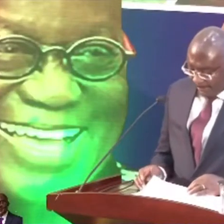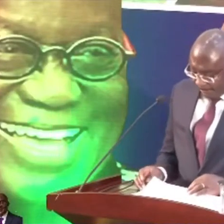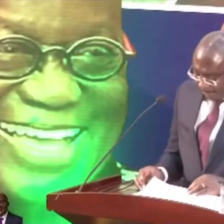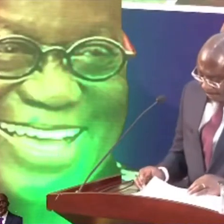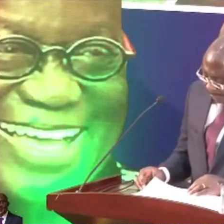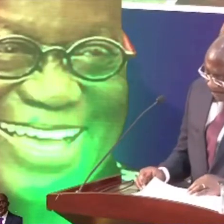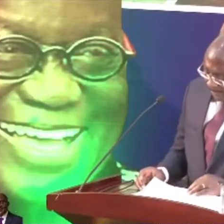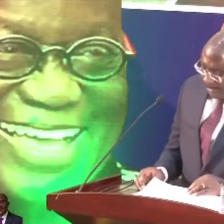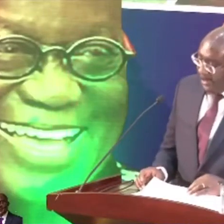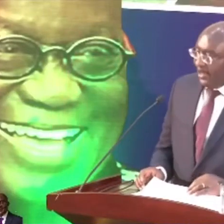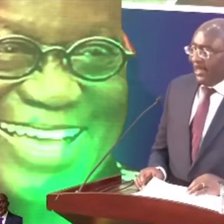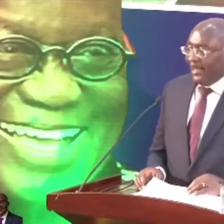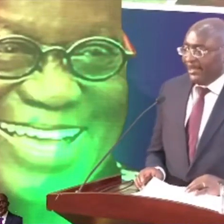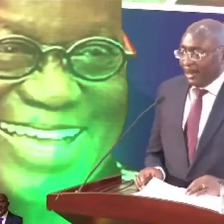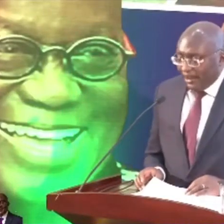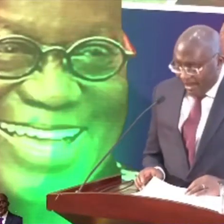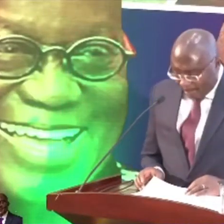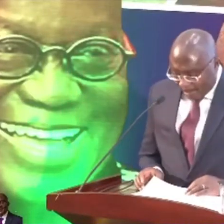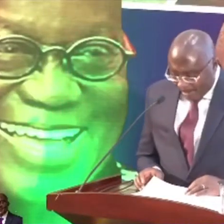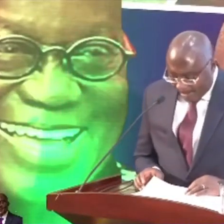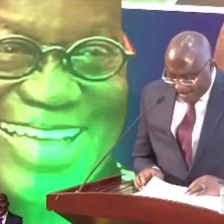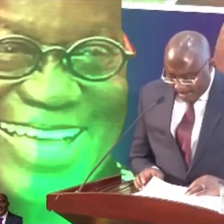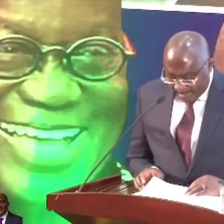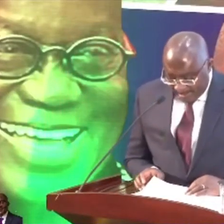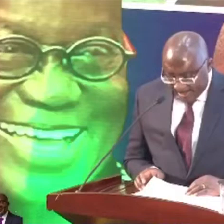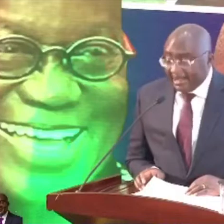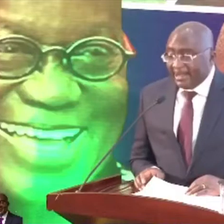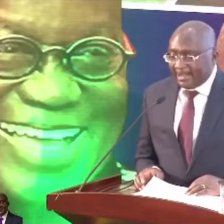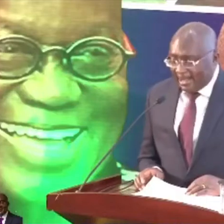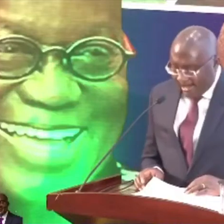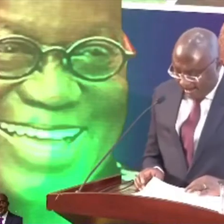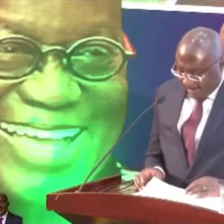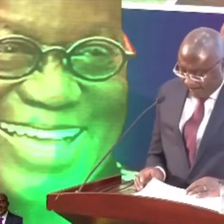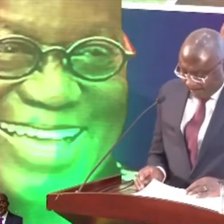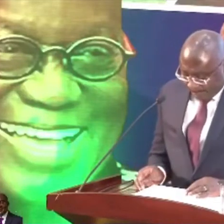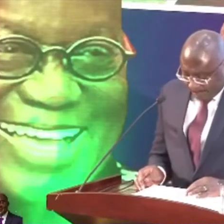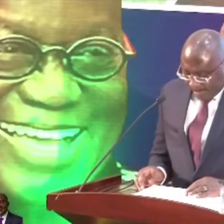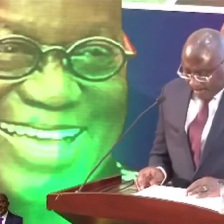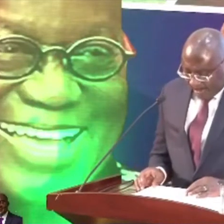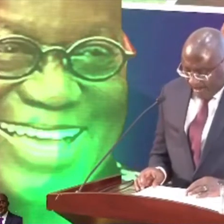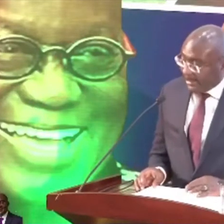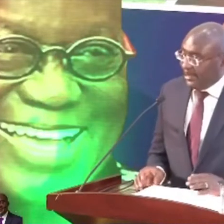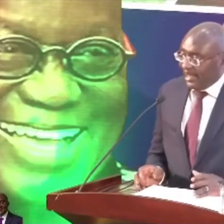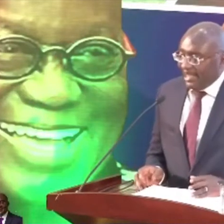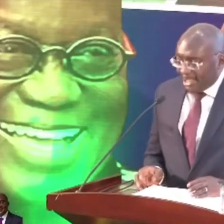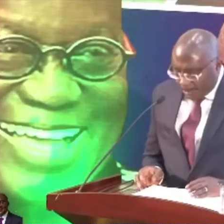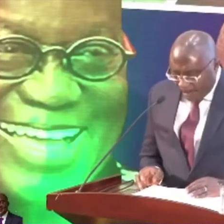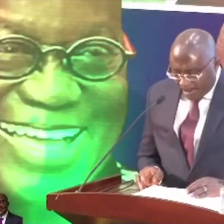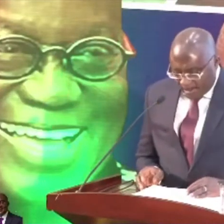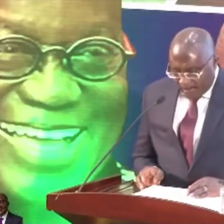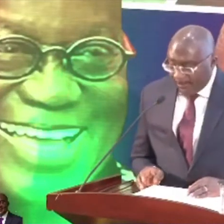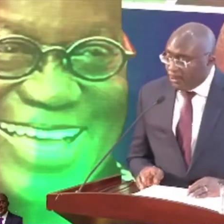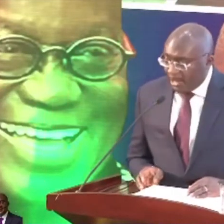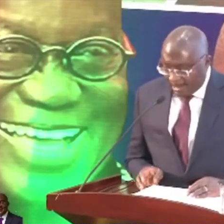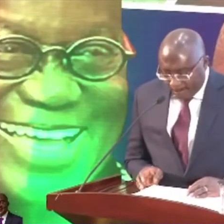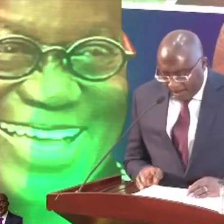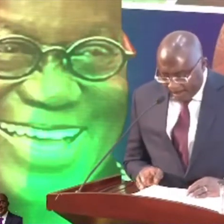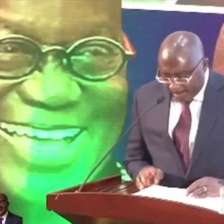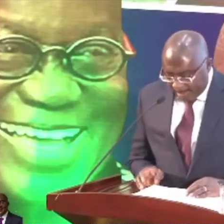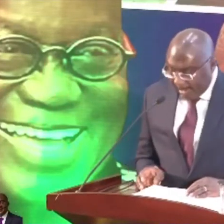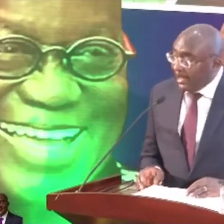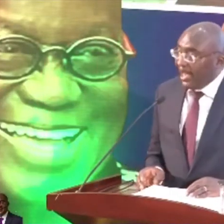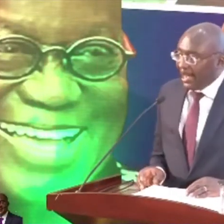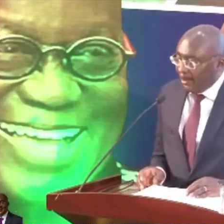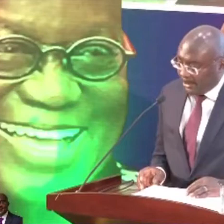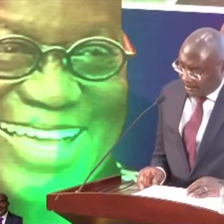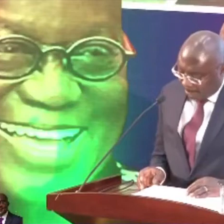promises. During that presentation, I did state that in the spirit of